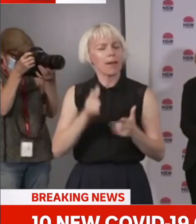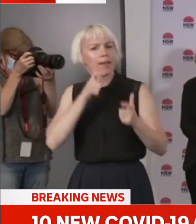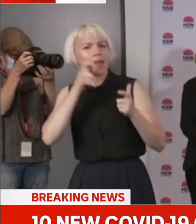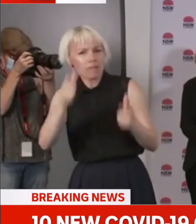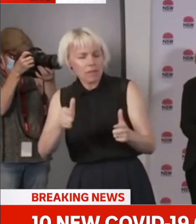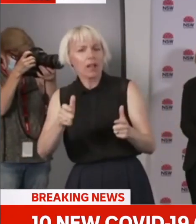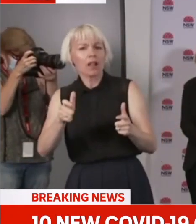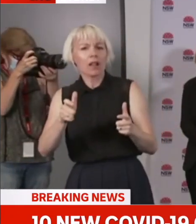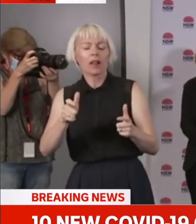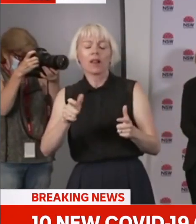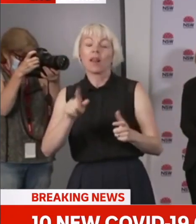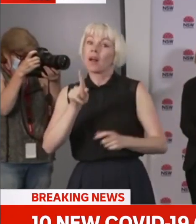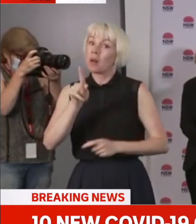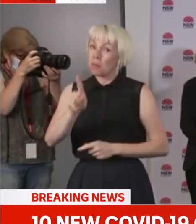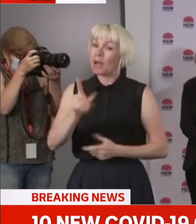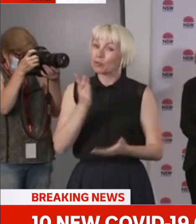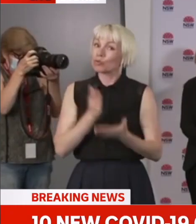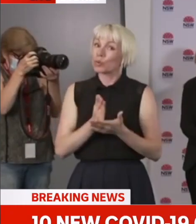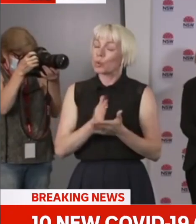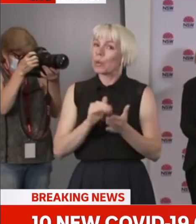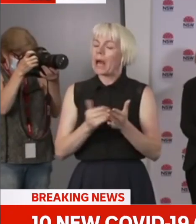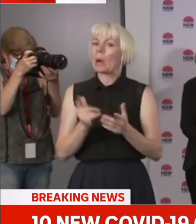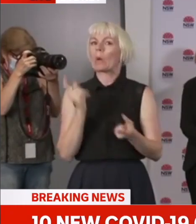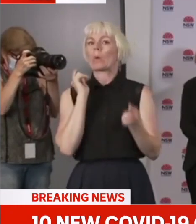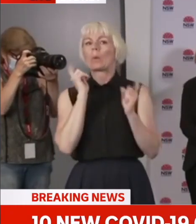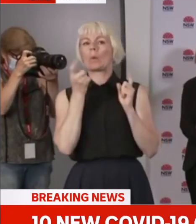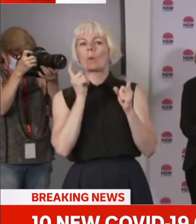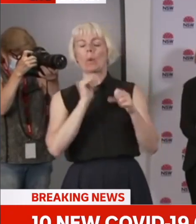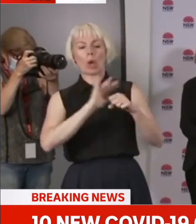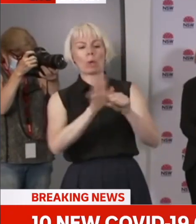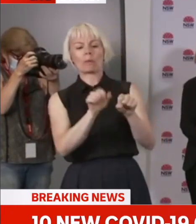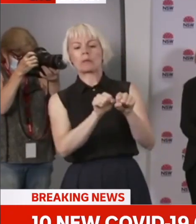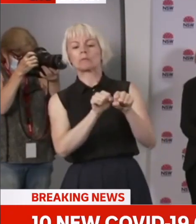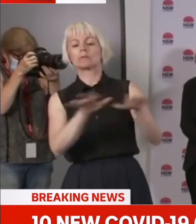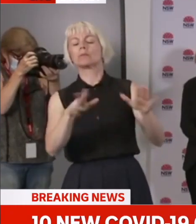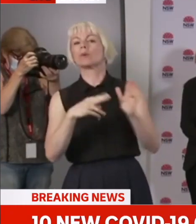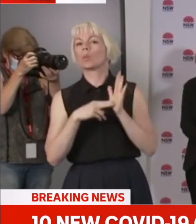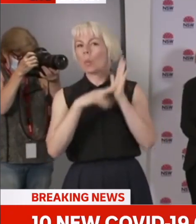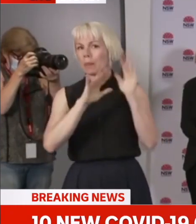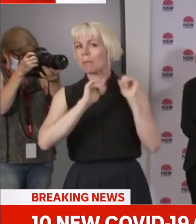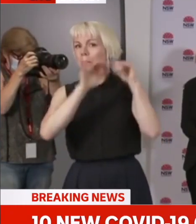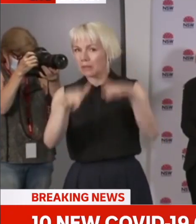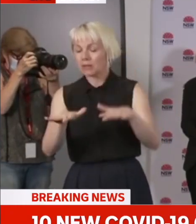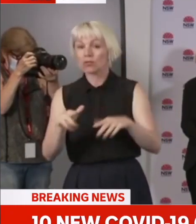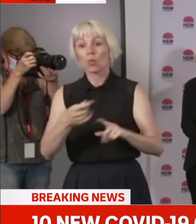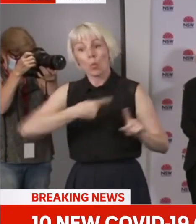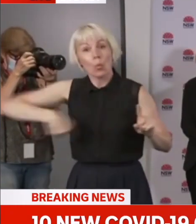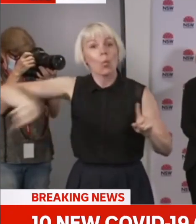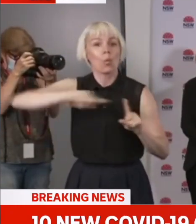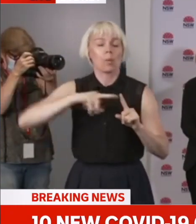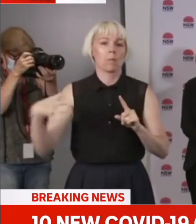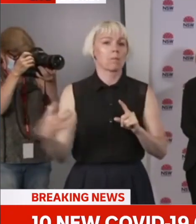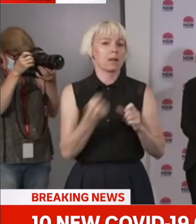is and how hard all of us need to work together to get on top of it. And that's my strongest message today. We do have the